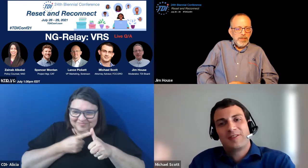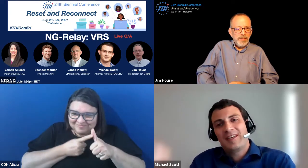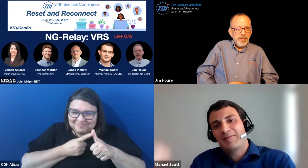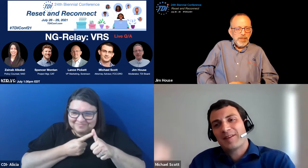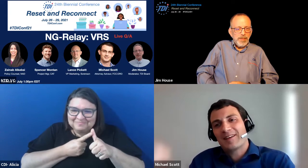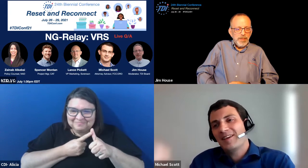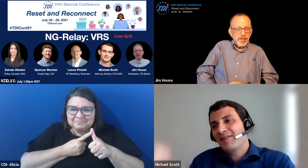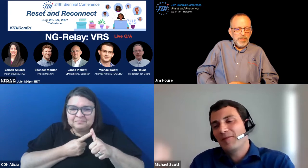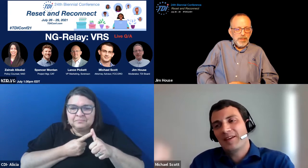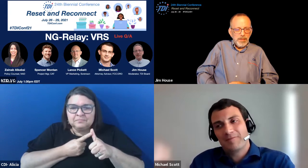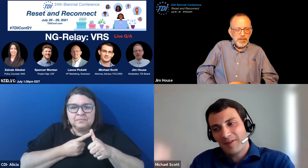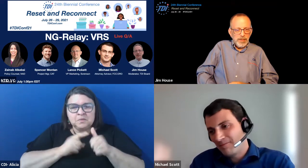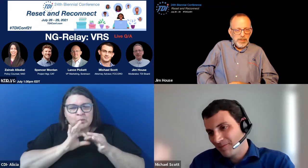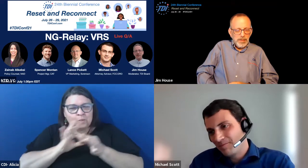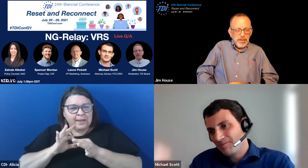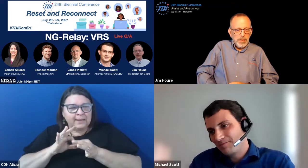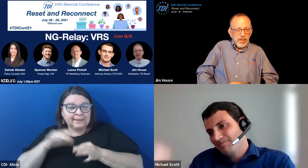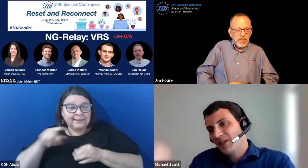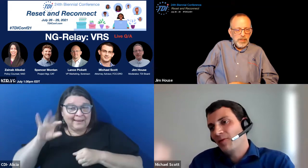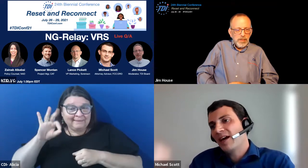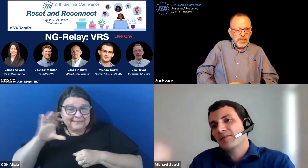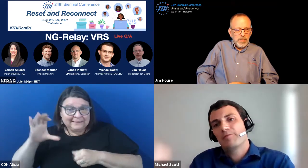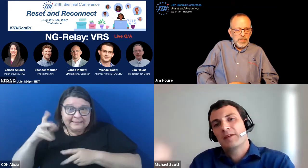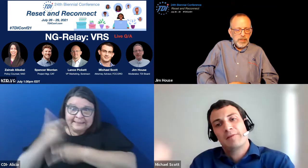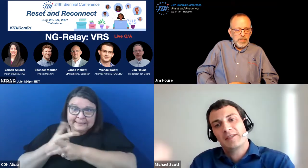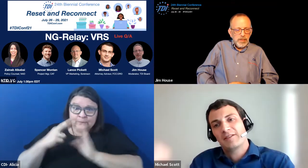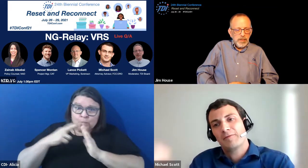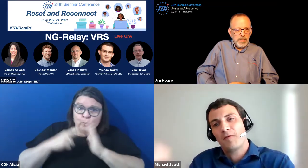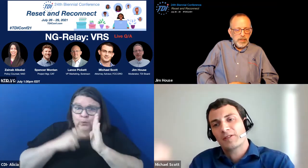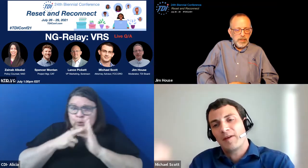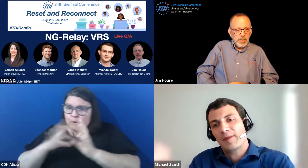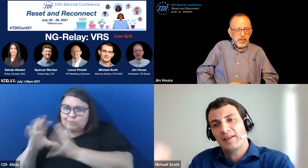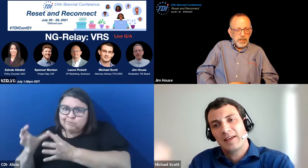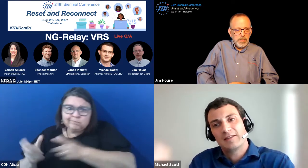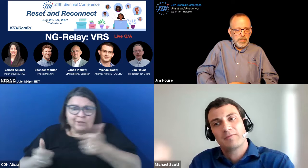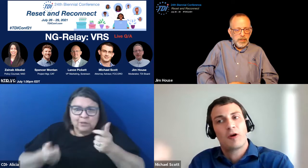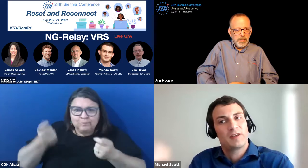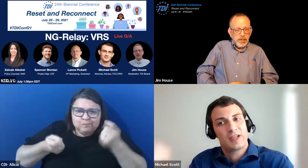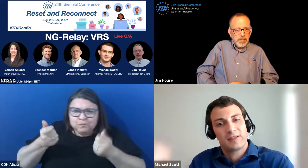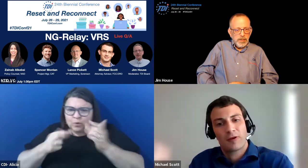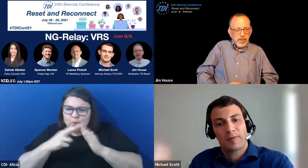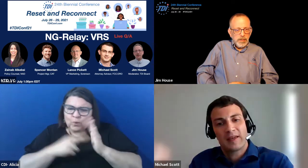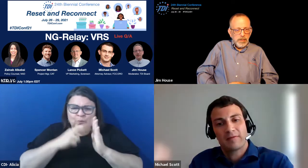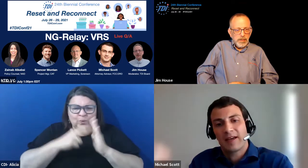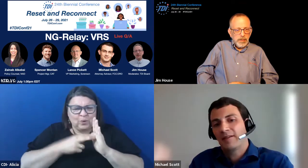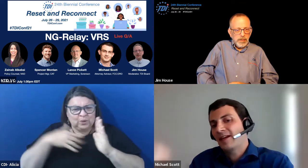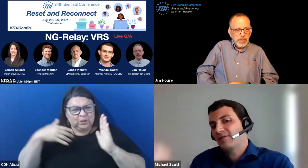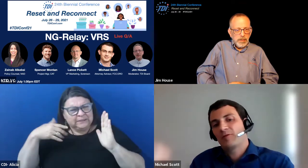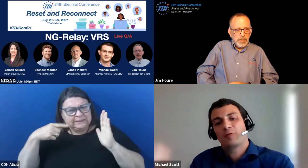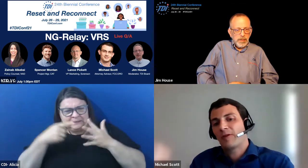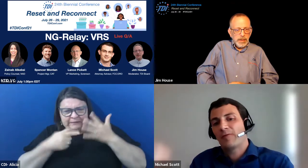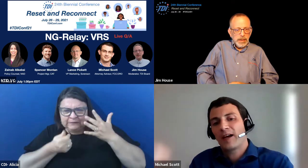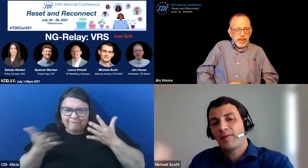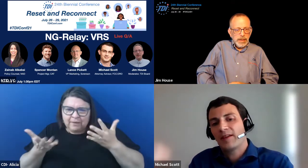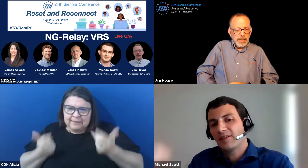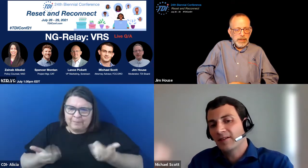FCC should keep or not keep, we have some pending petitions before us about making some COVID changes permanent, and